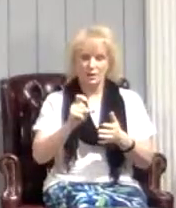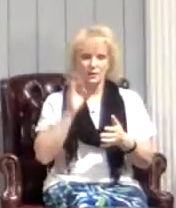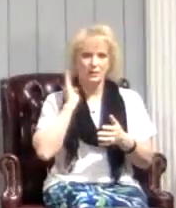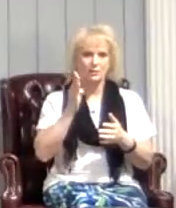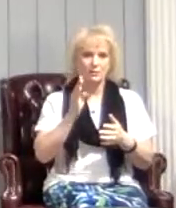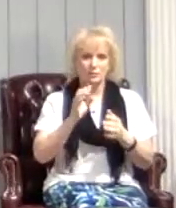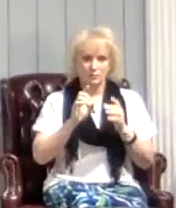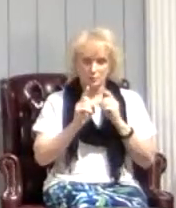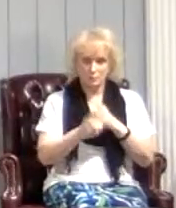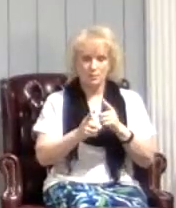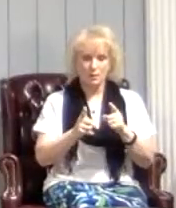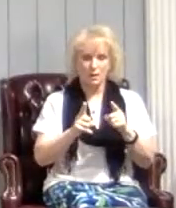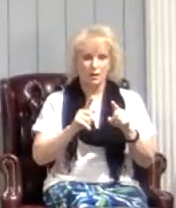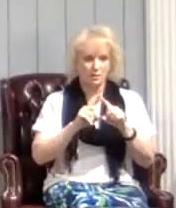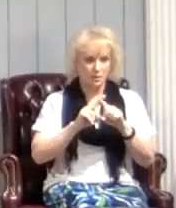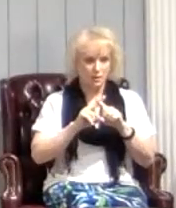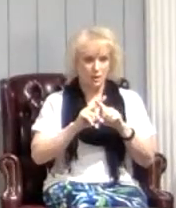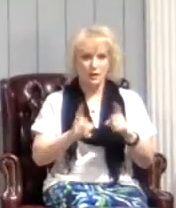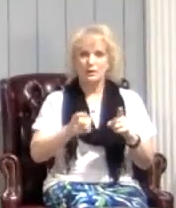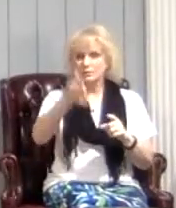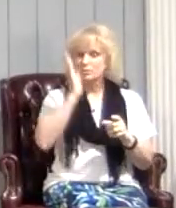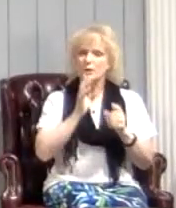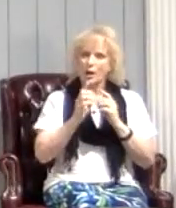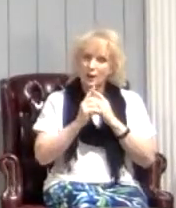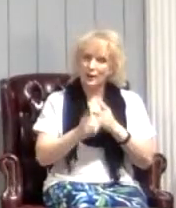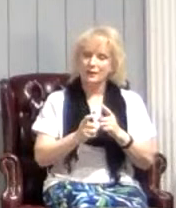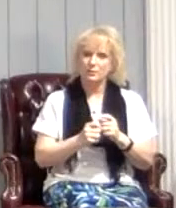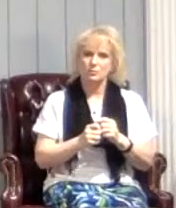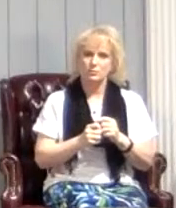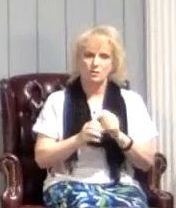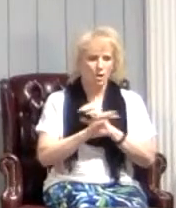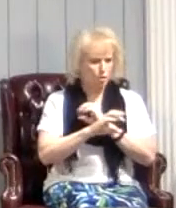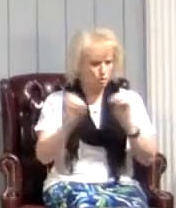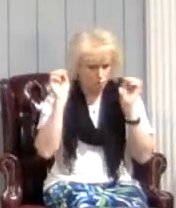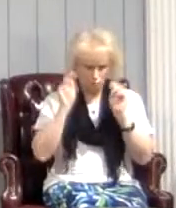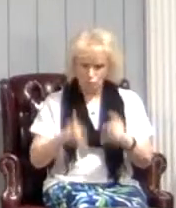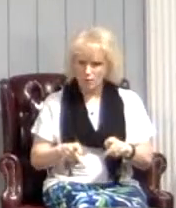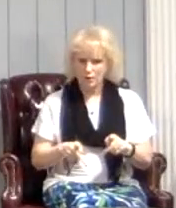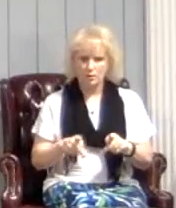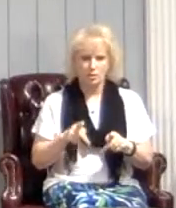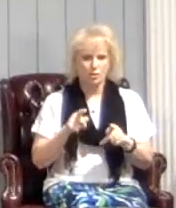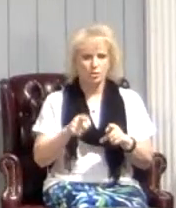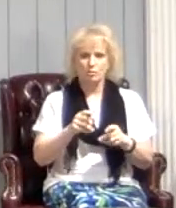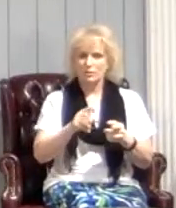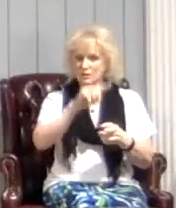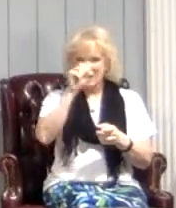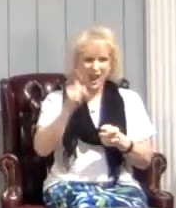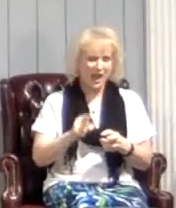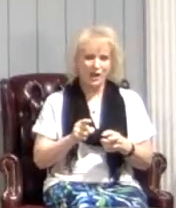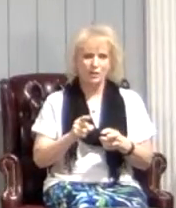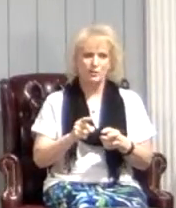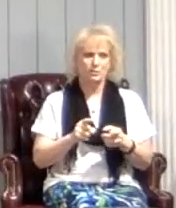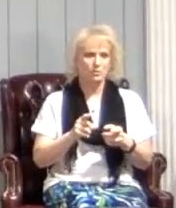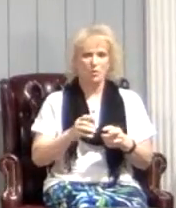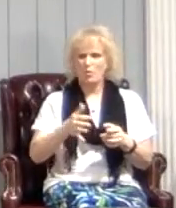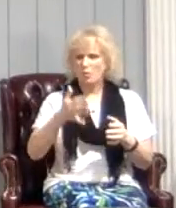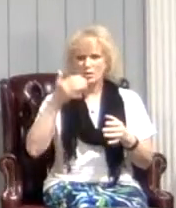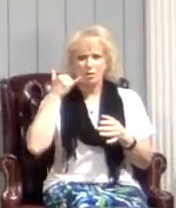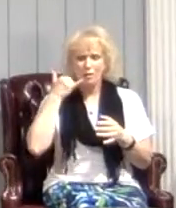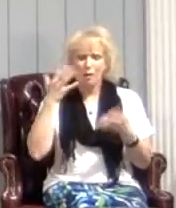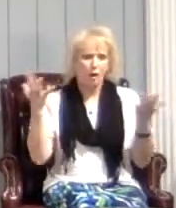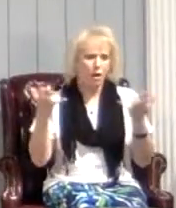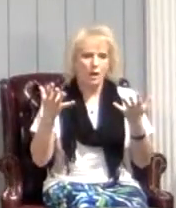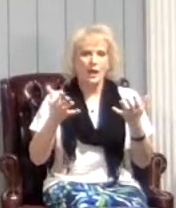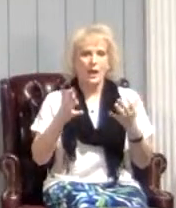to know there is no one you can ask, there is no one you can turn to, there is no way to get a hold of anyone even to ask them, and to know